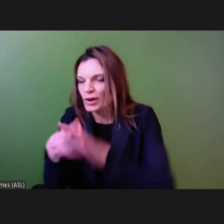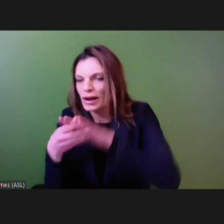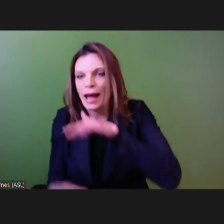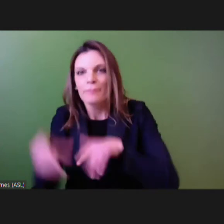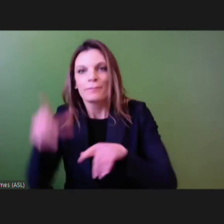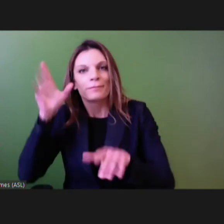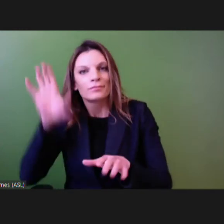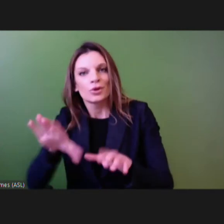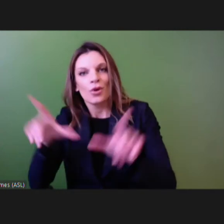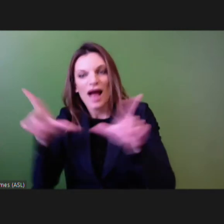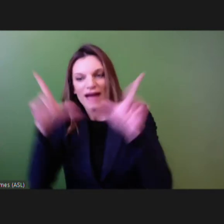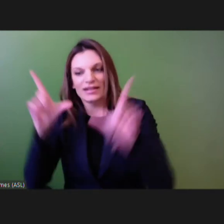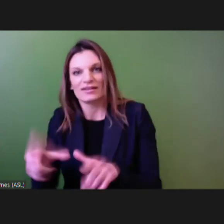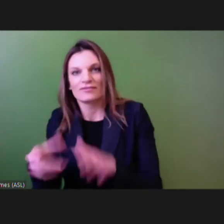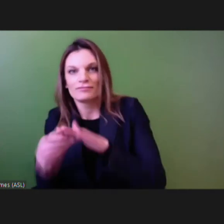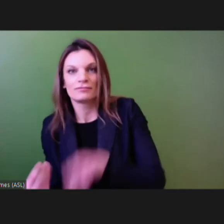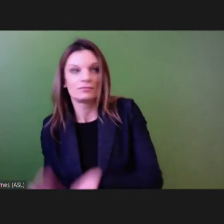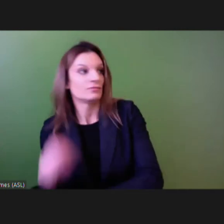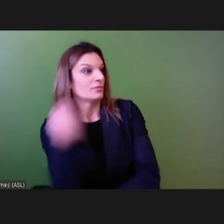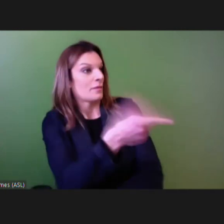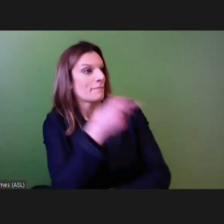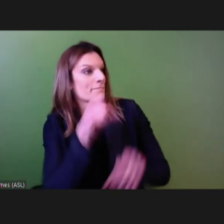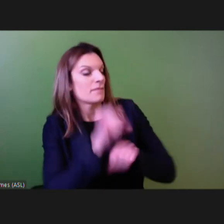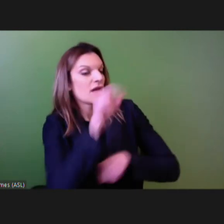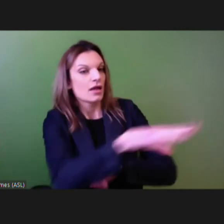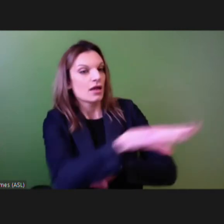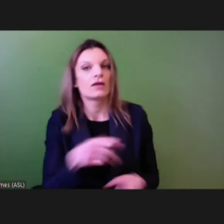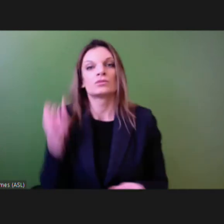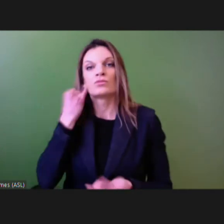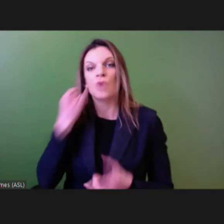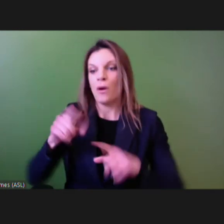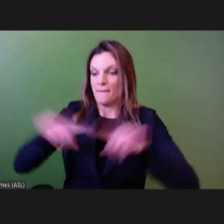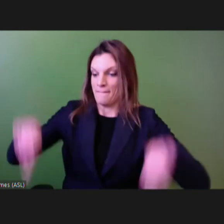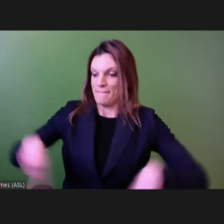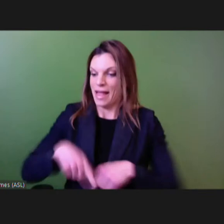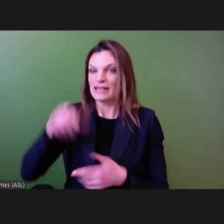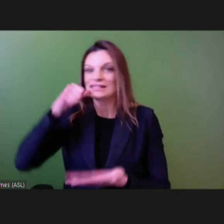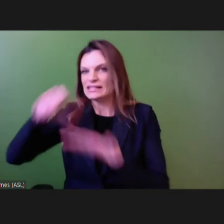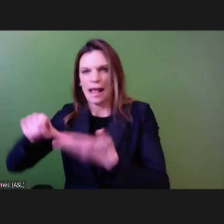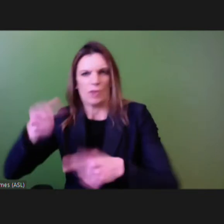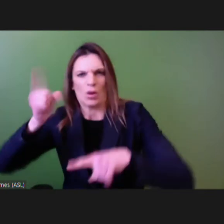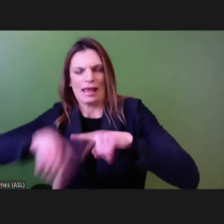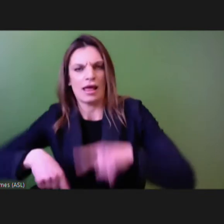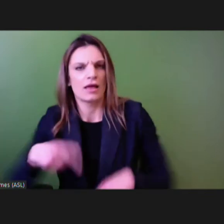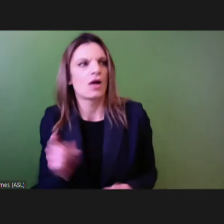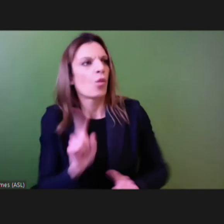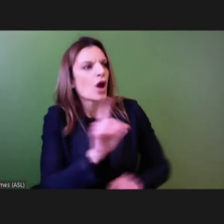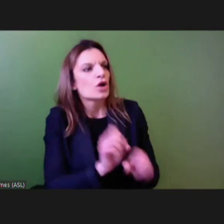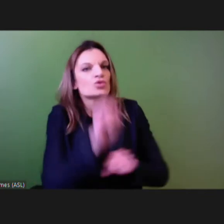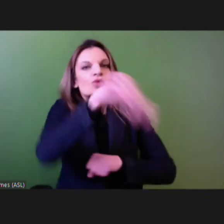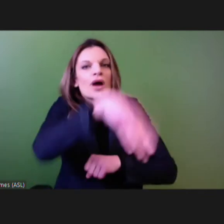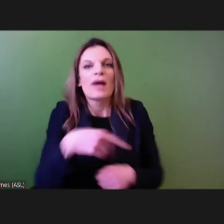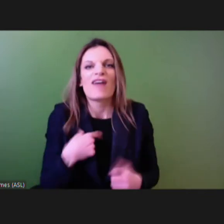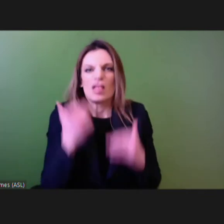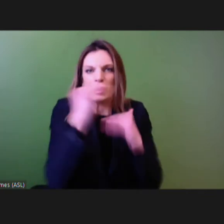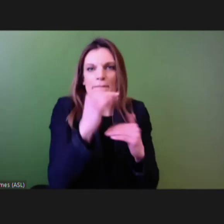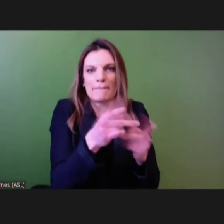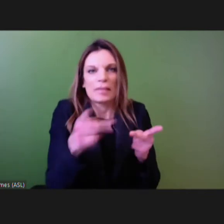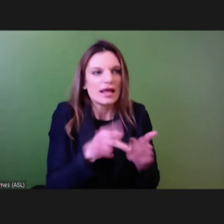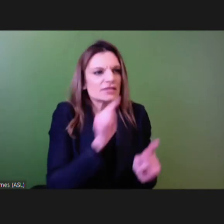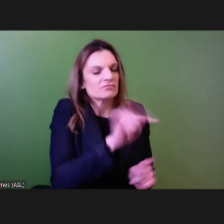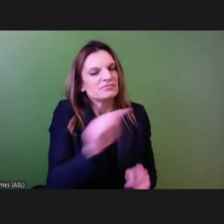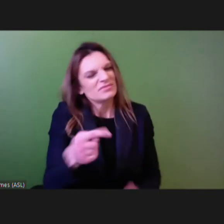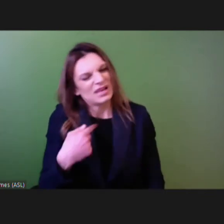back in. When you get the ballot, they can't put the stamps on it. They're going to restrict the drop-off locations. And you say, okay, it's a